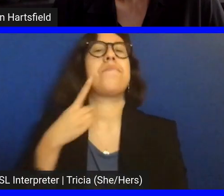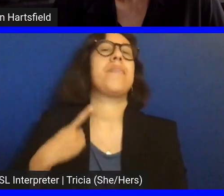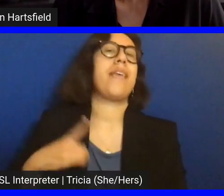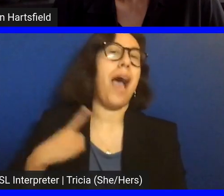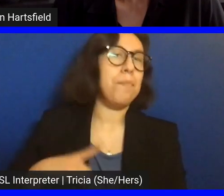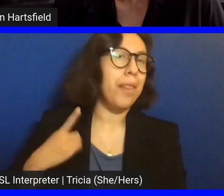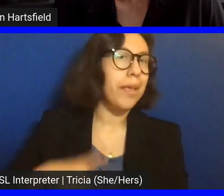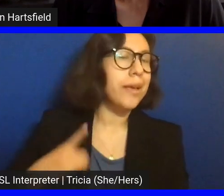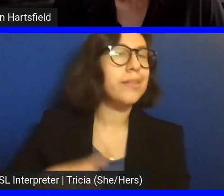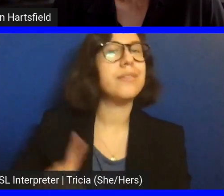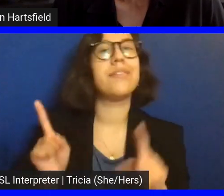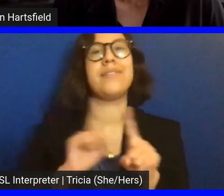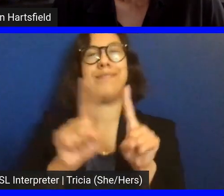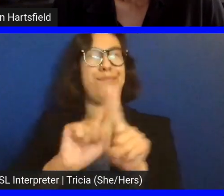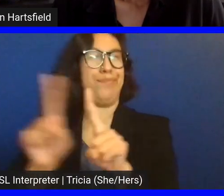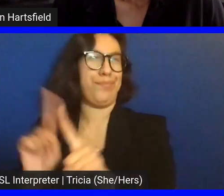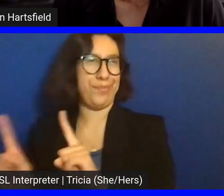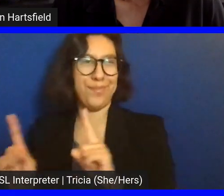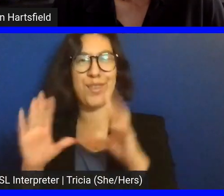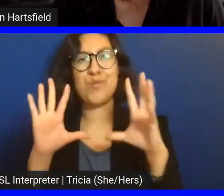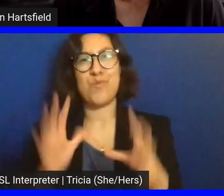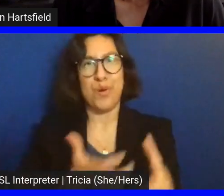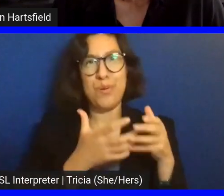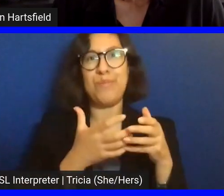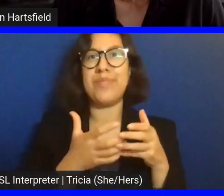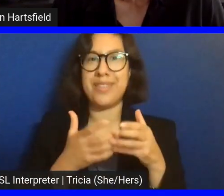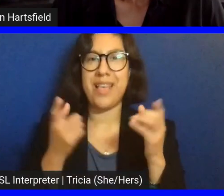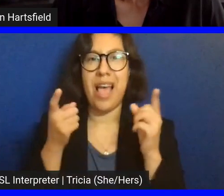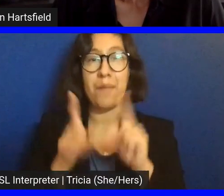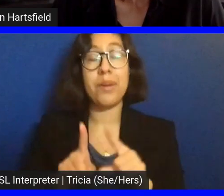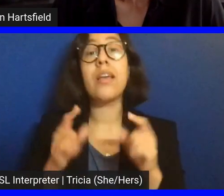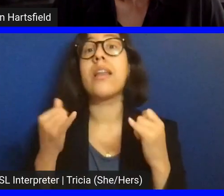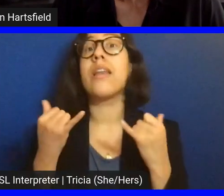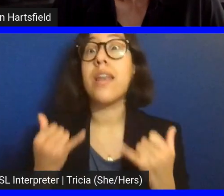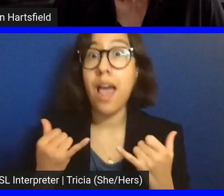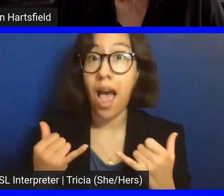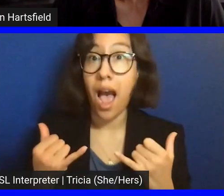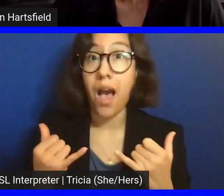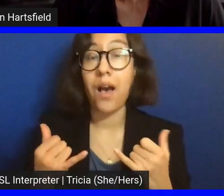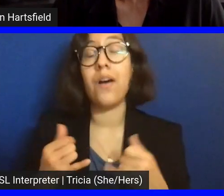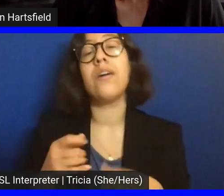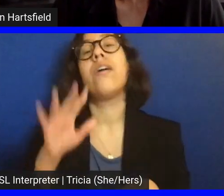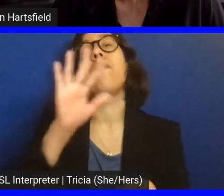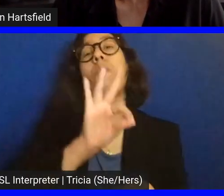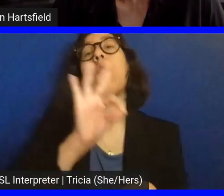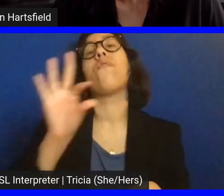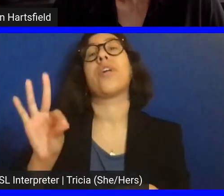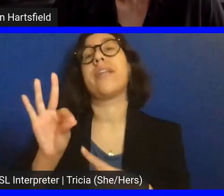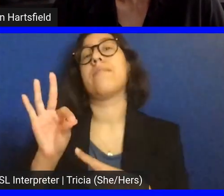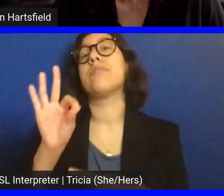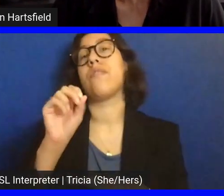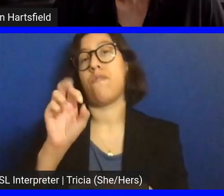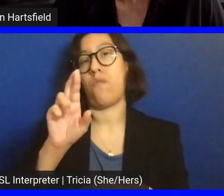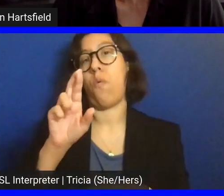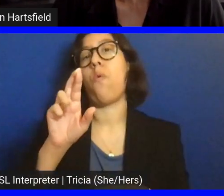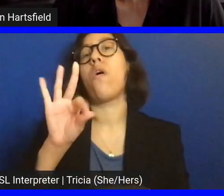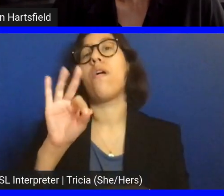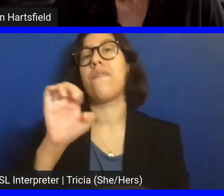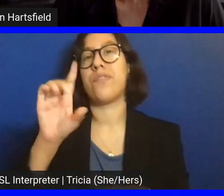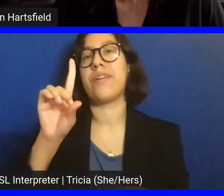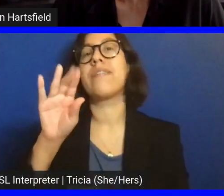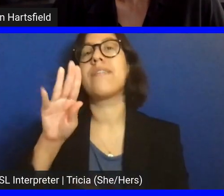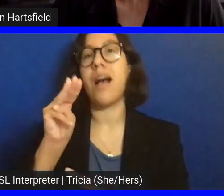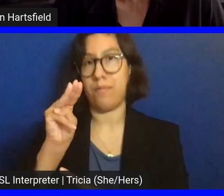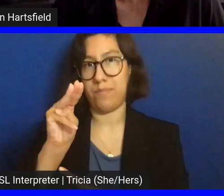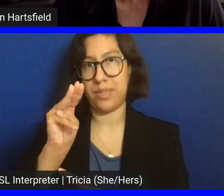there's different kind of groups coming up. And now what we on the Four Freedoms side are doing, and also among the